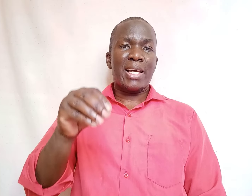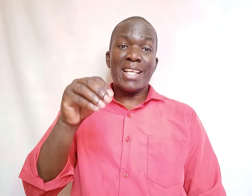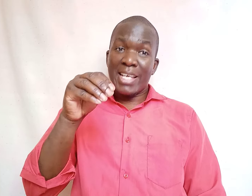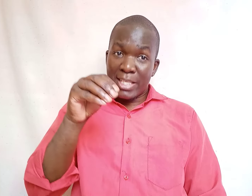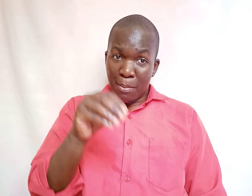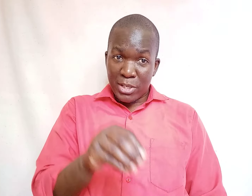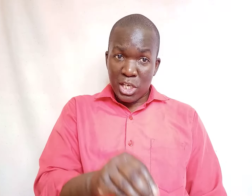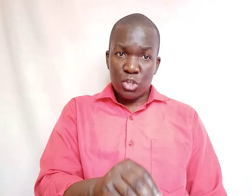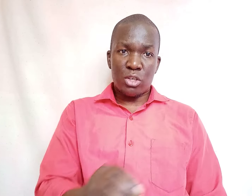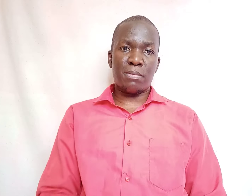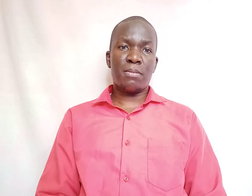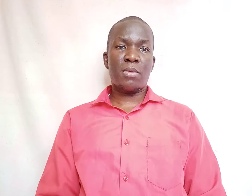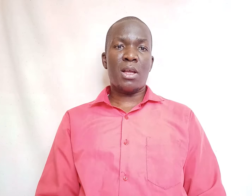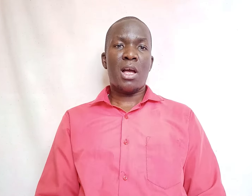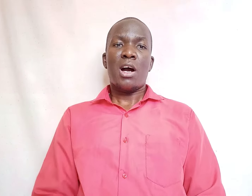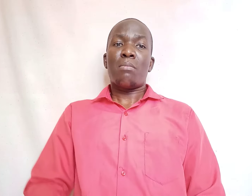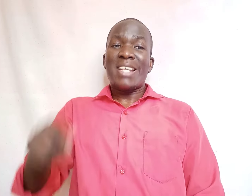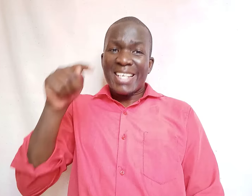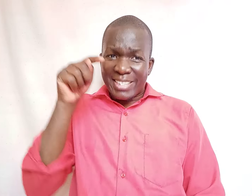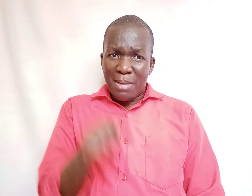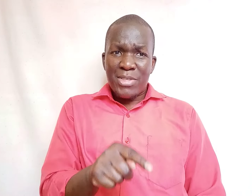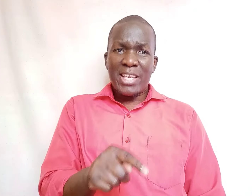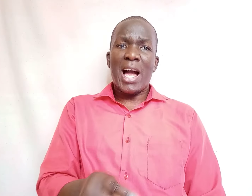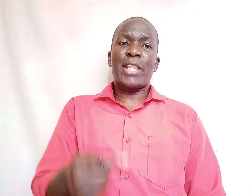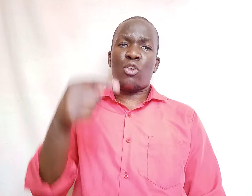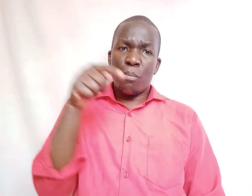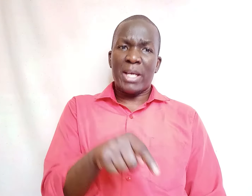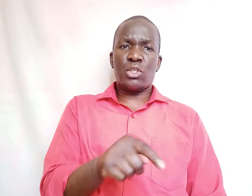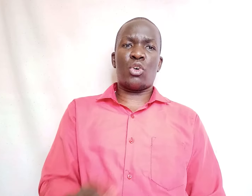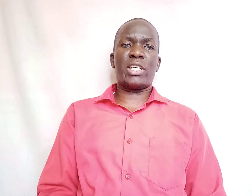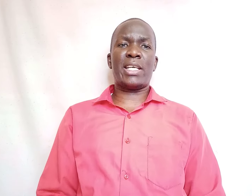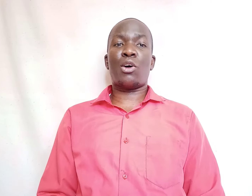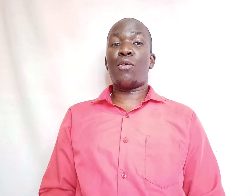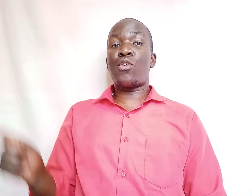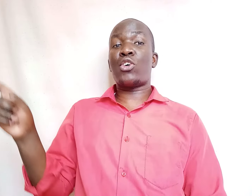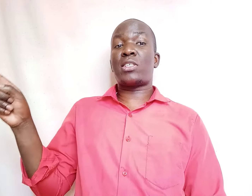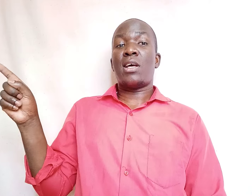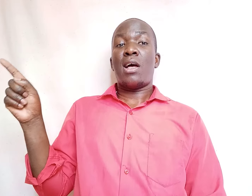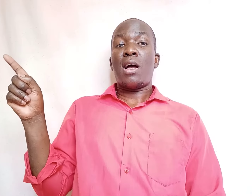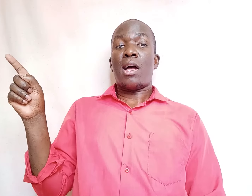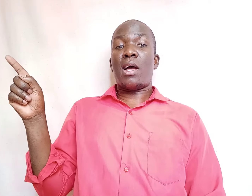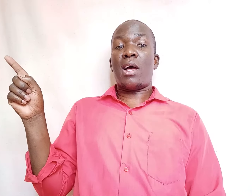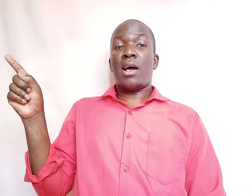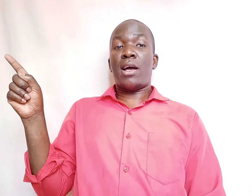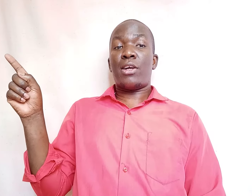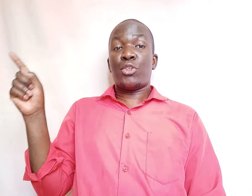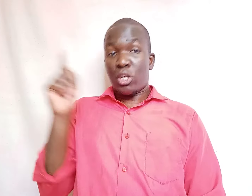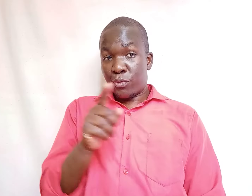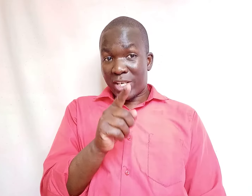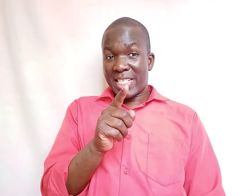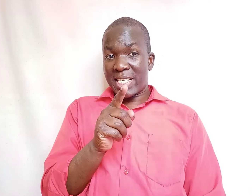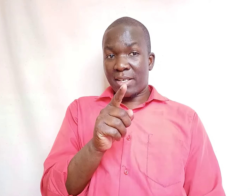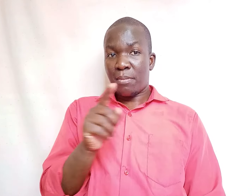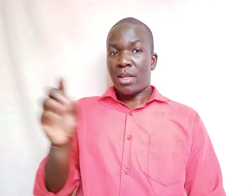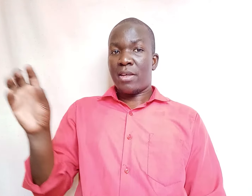in interpretation. Bring something and comment on it. Of course, not forgetting that